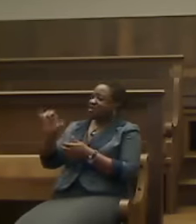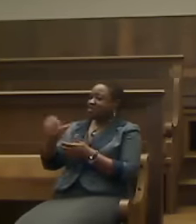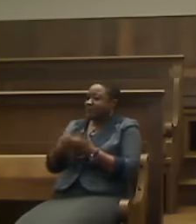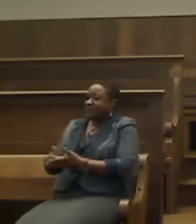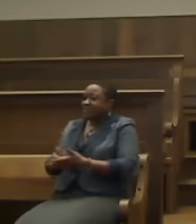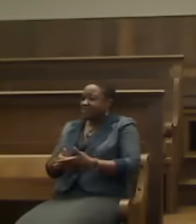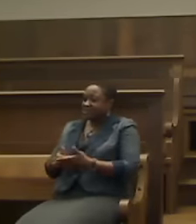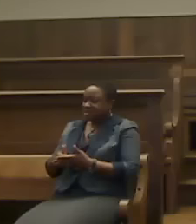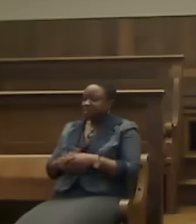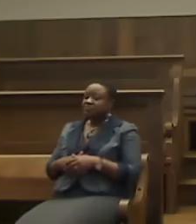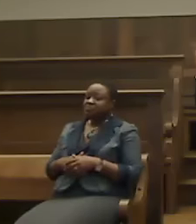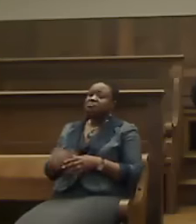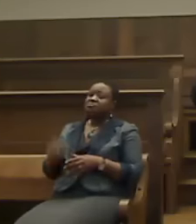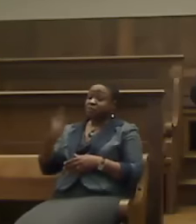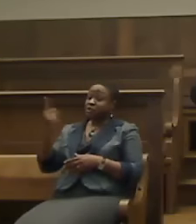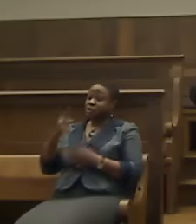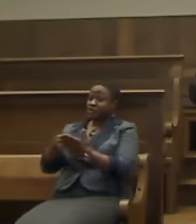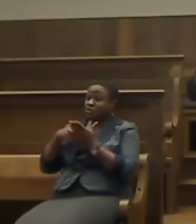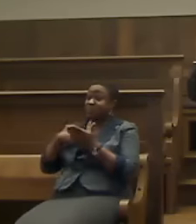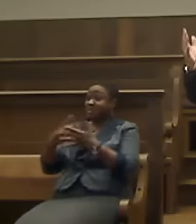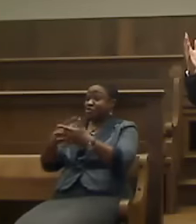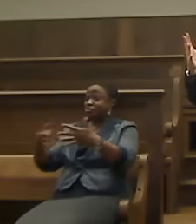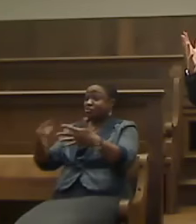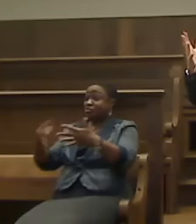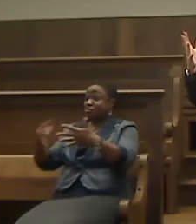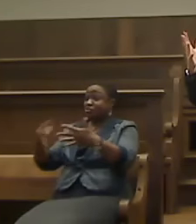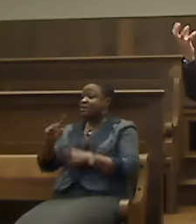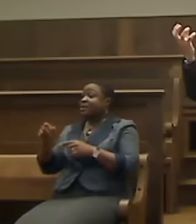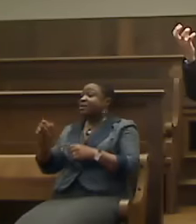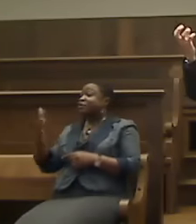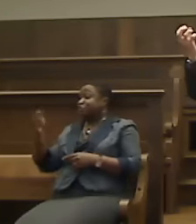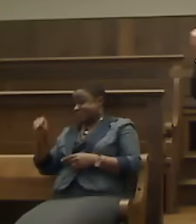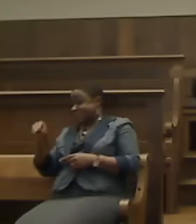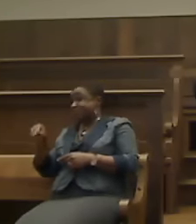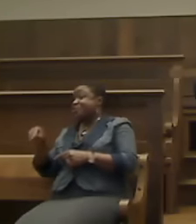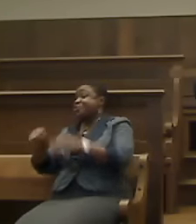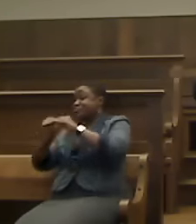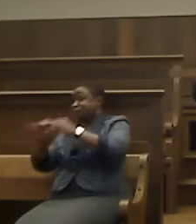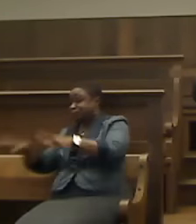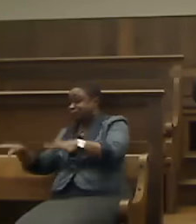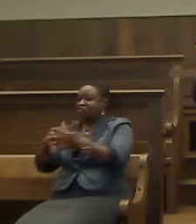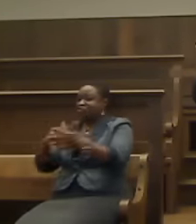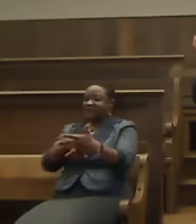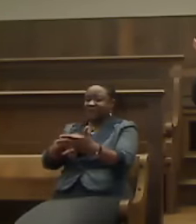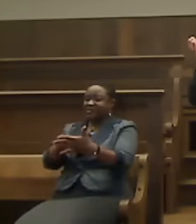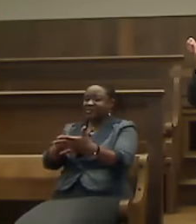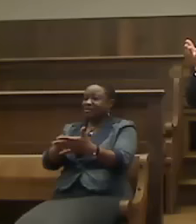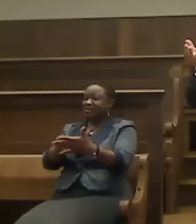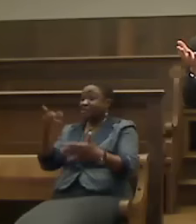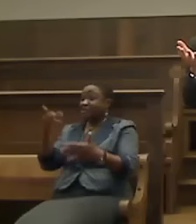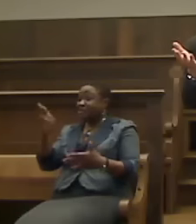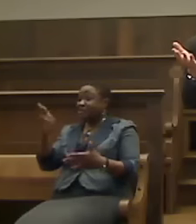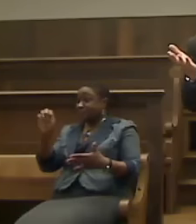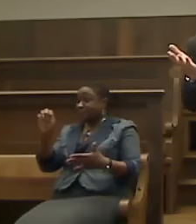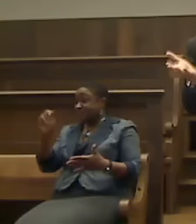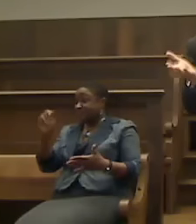babies. You know, there was, someone showed me a graph that soon after GMOs were introduced, there was premature, the incidence of